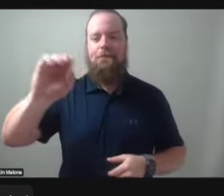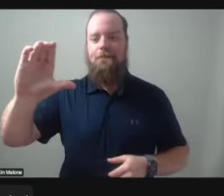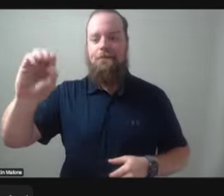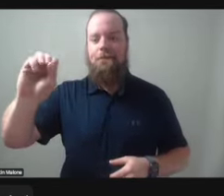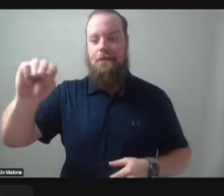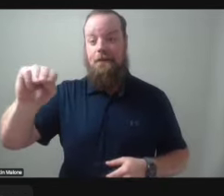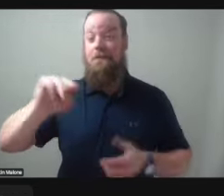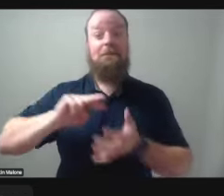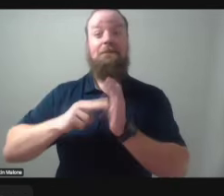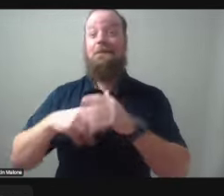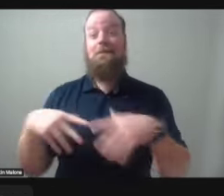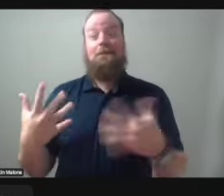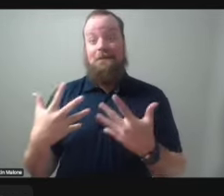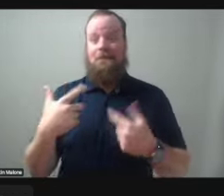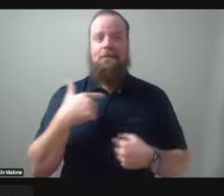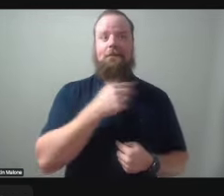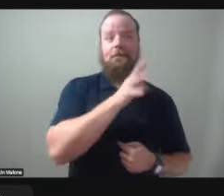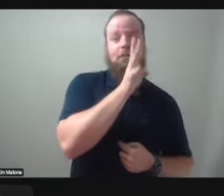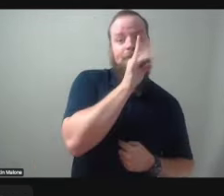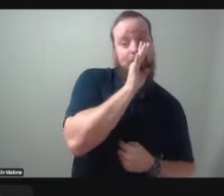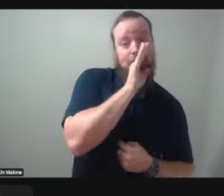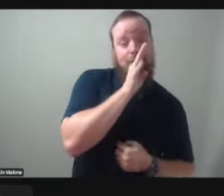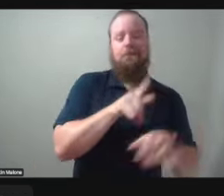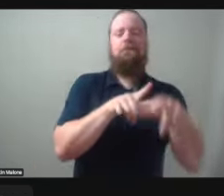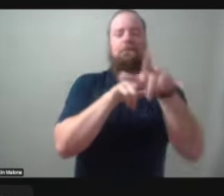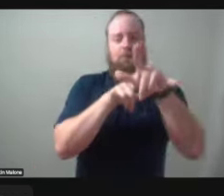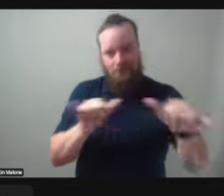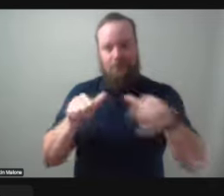deprivation in many ways in our lives.